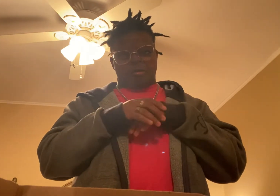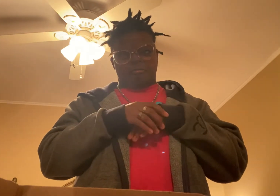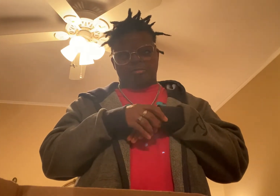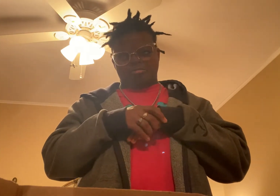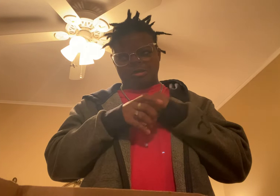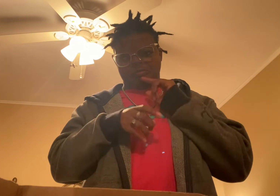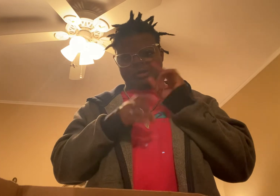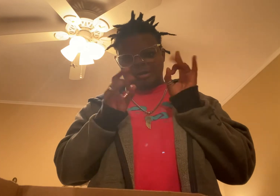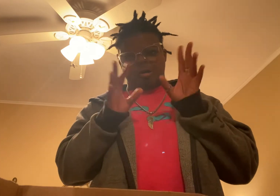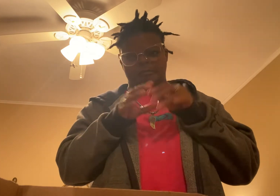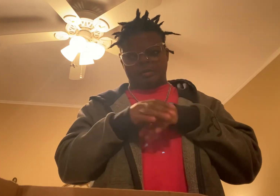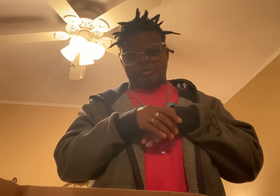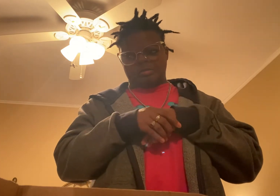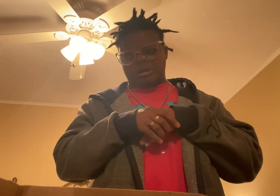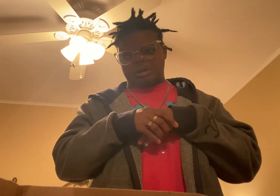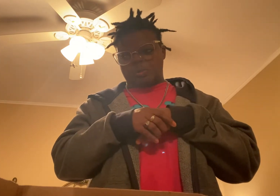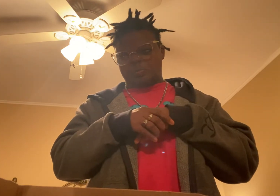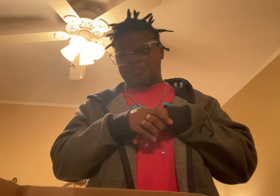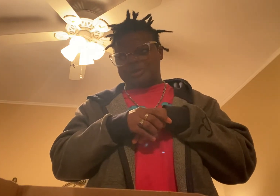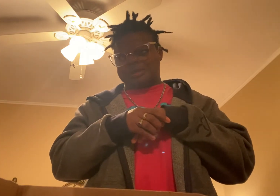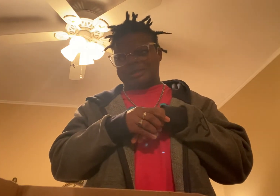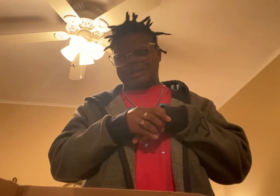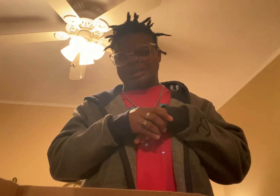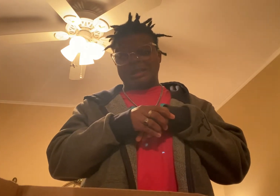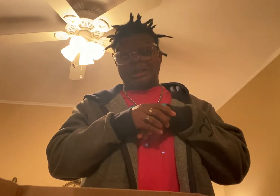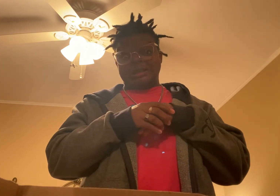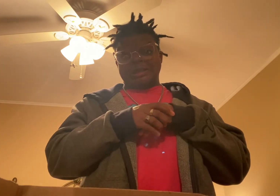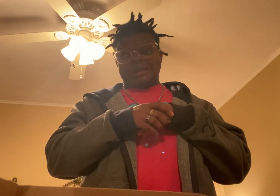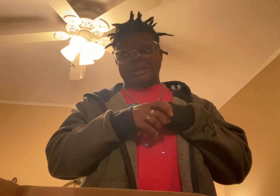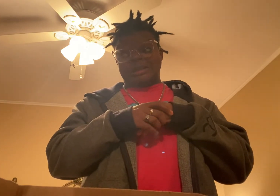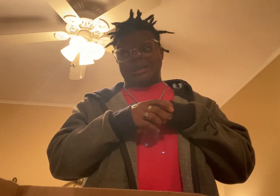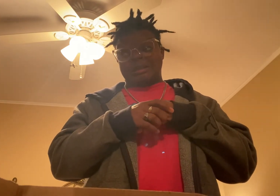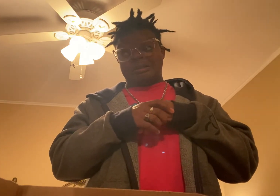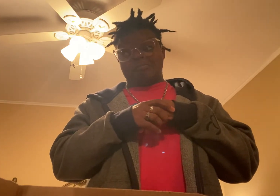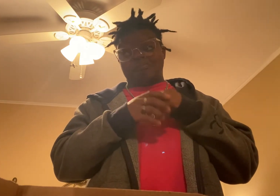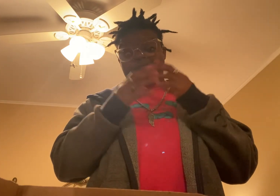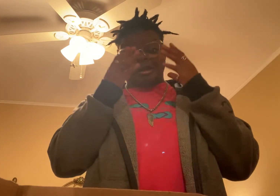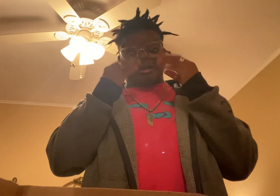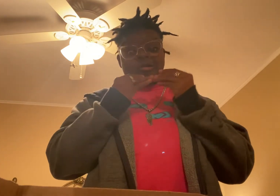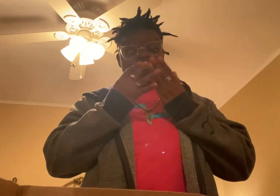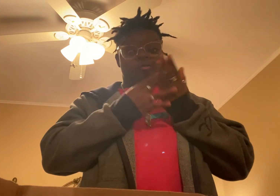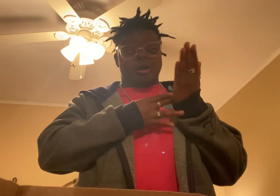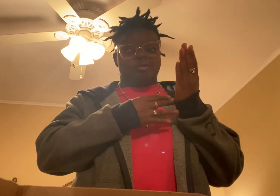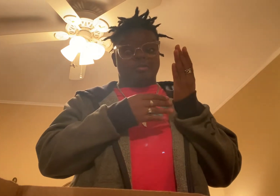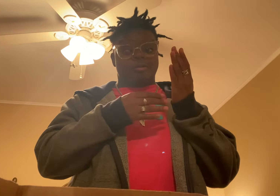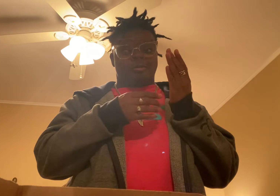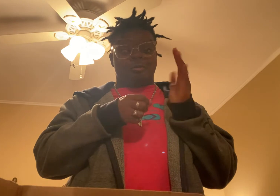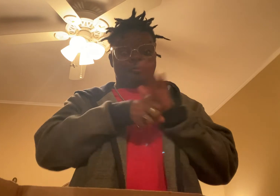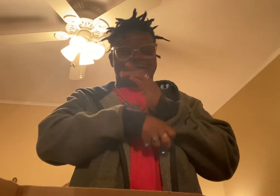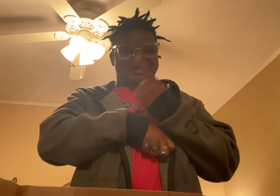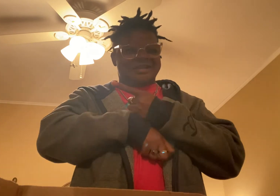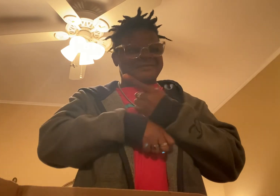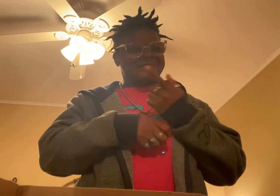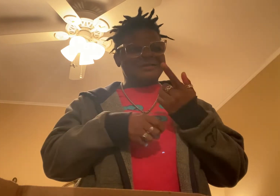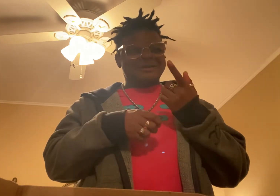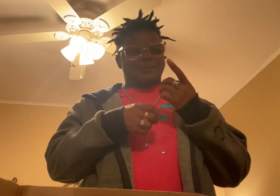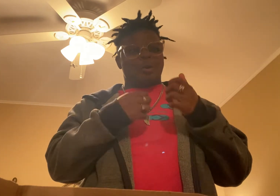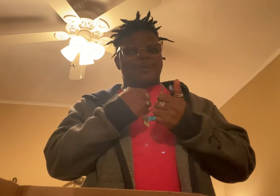awful. It's really awful. And then I kind of slept throughout the whole day, but most